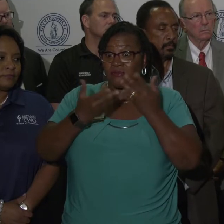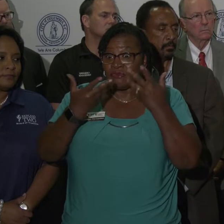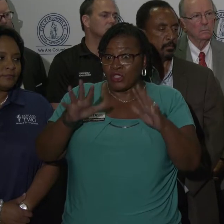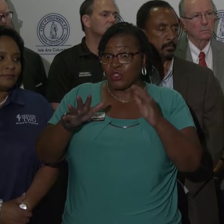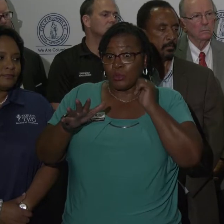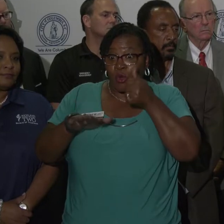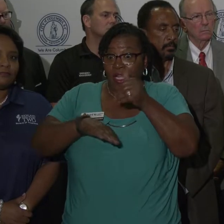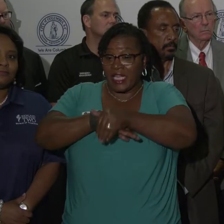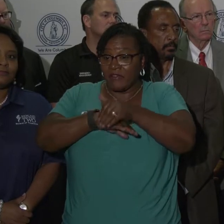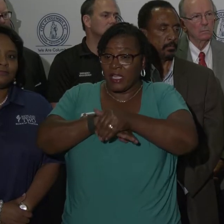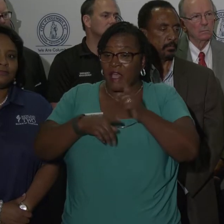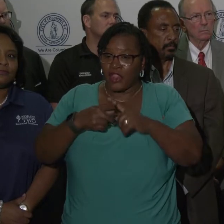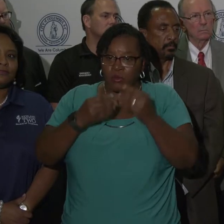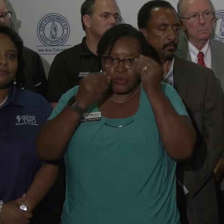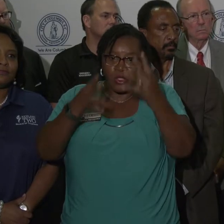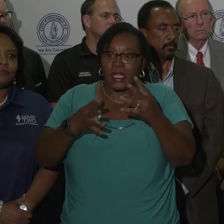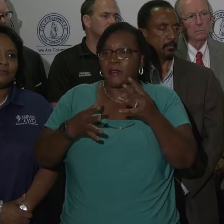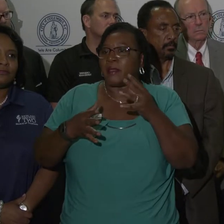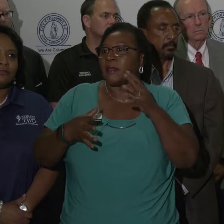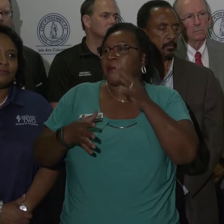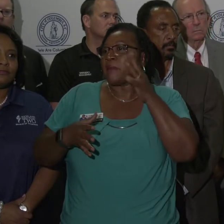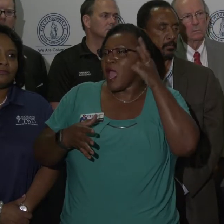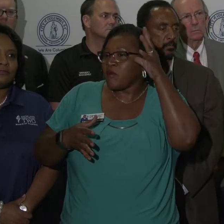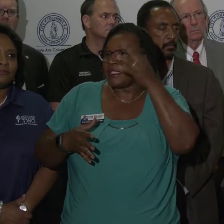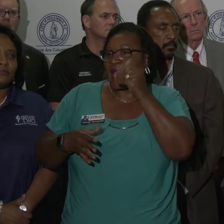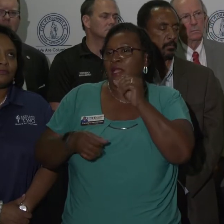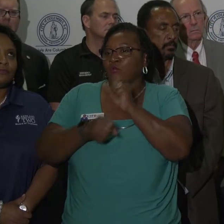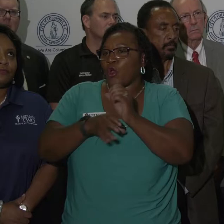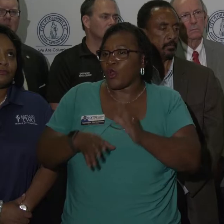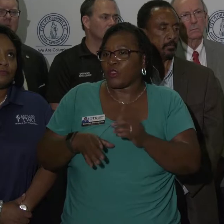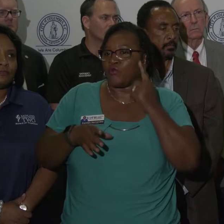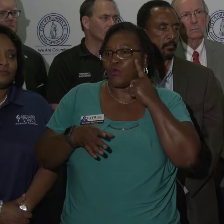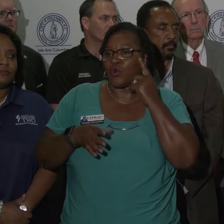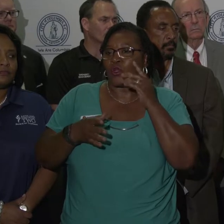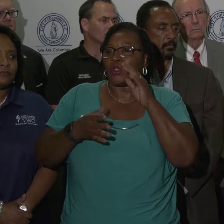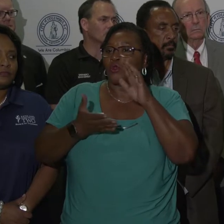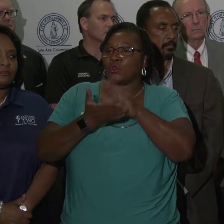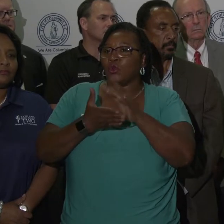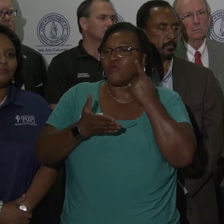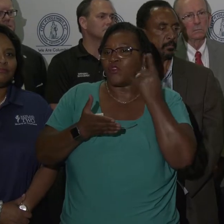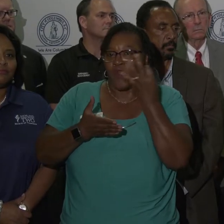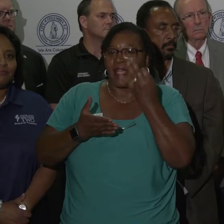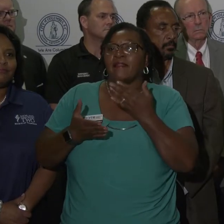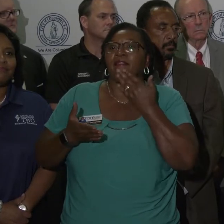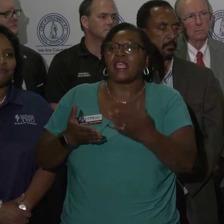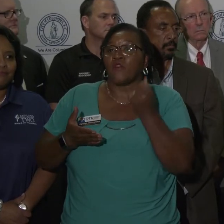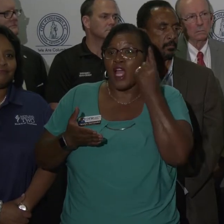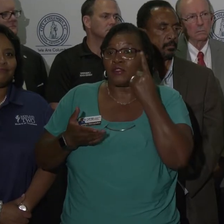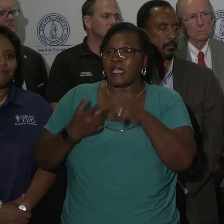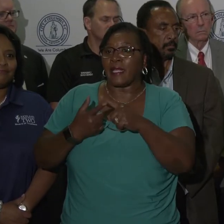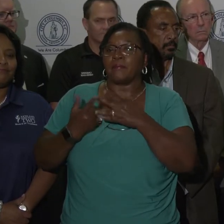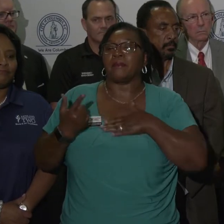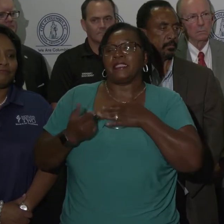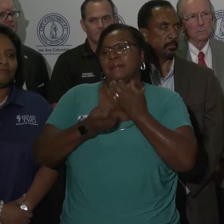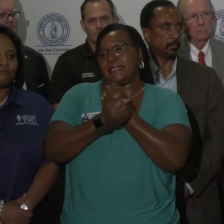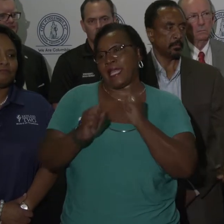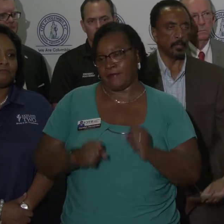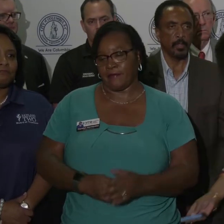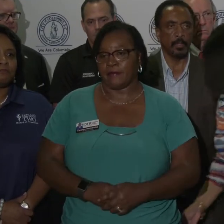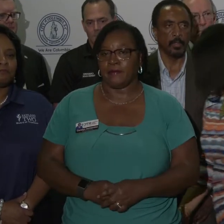communicate with parents and employees thereafter regarding the schedule of school for Friday. Again, thank you for understanding, and please be safe.